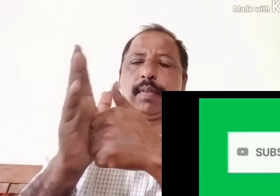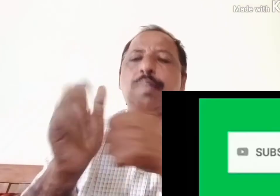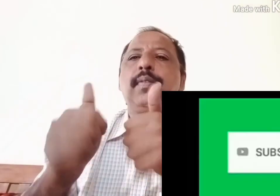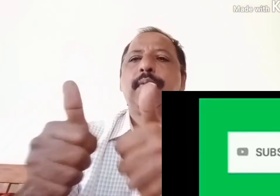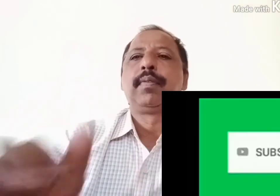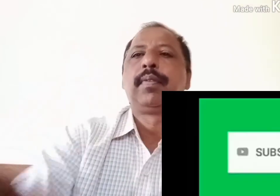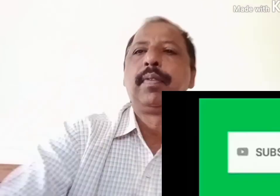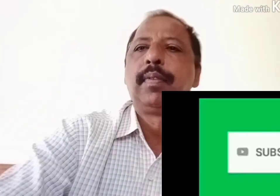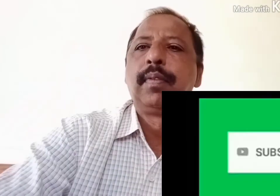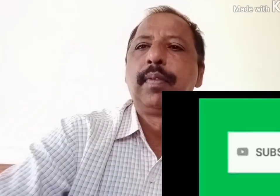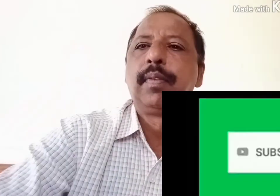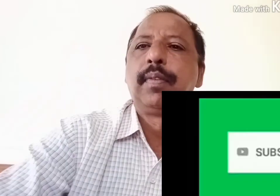Thank you.